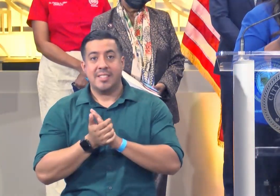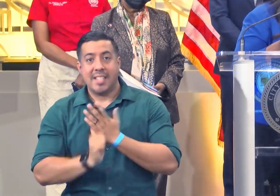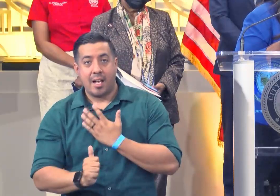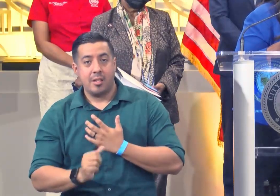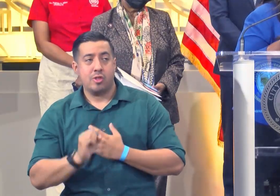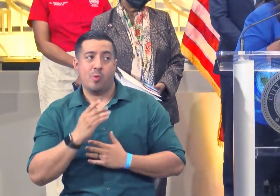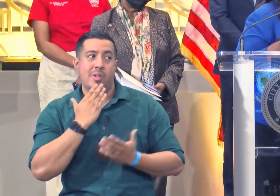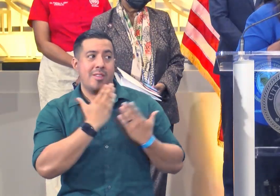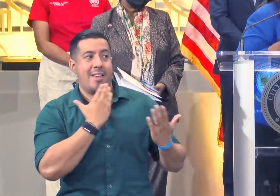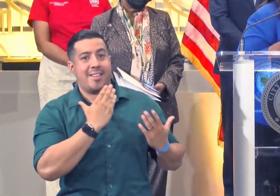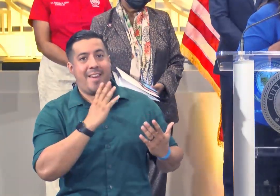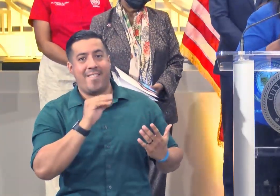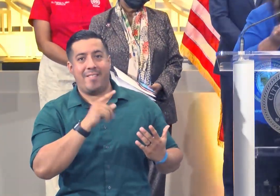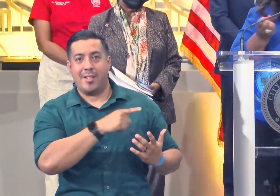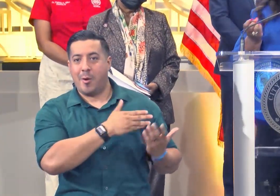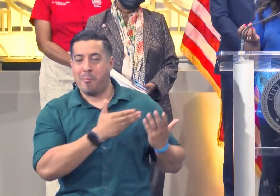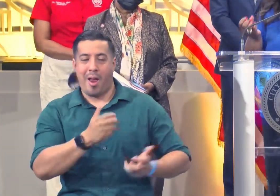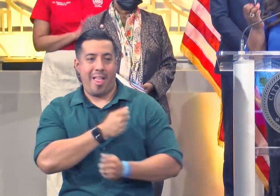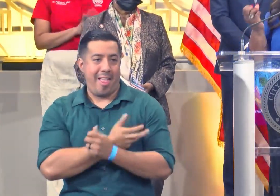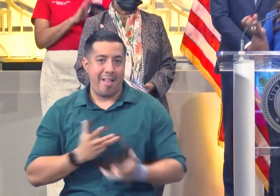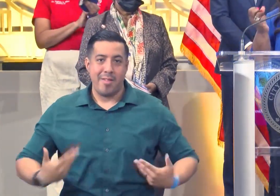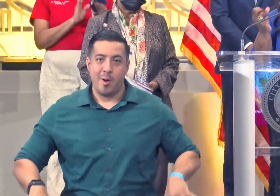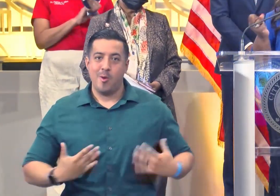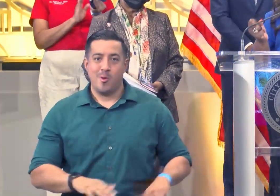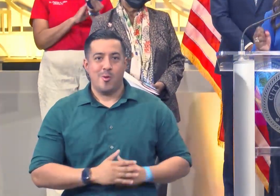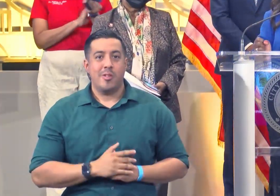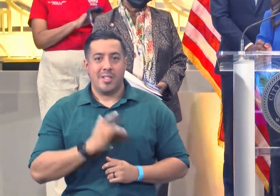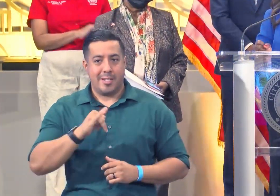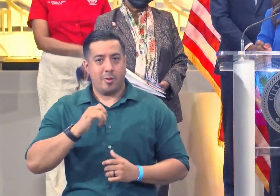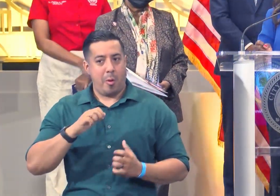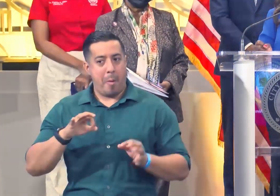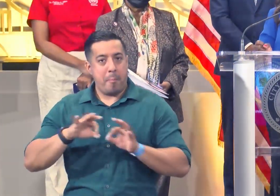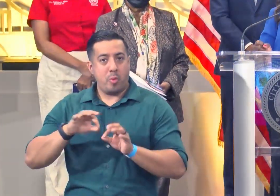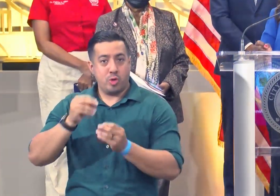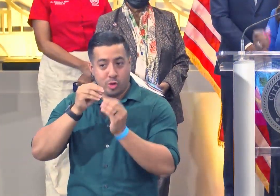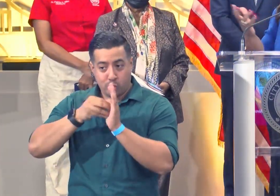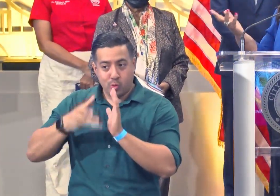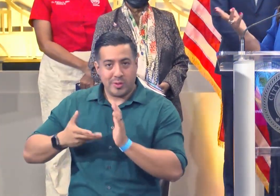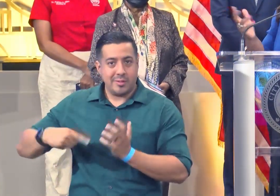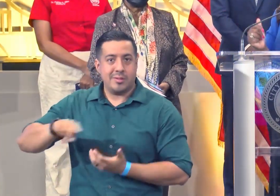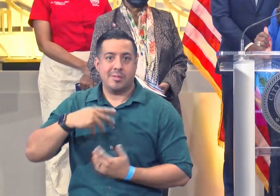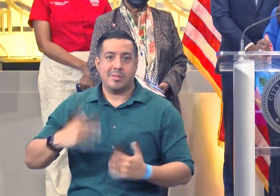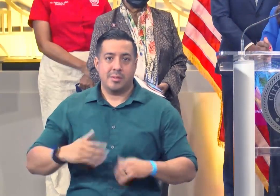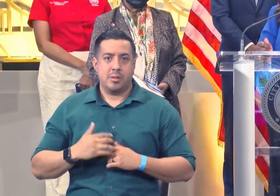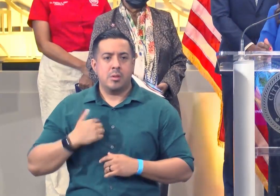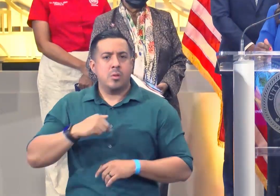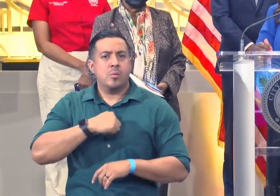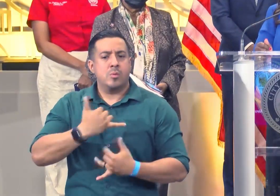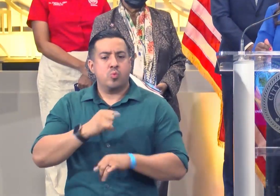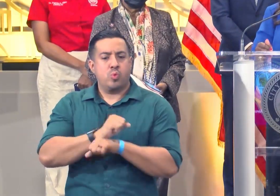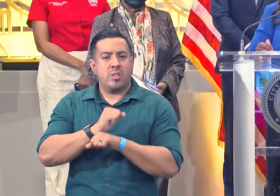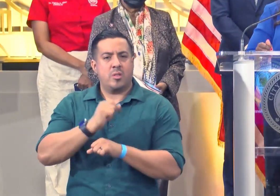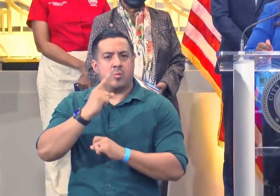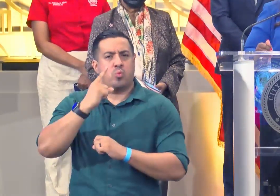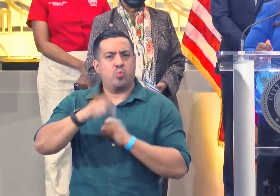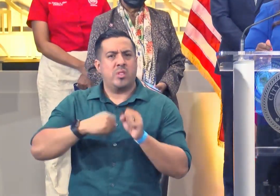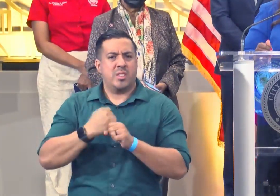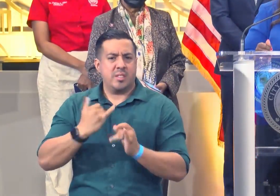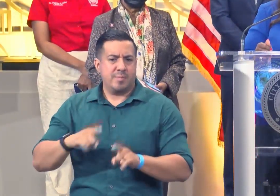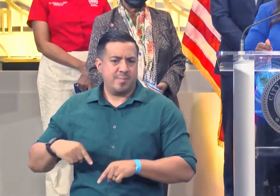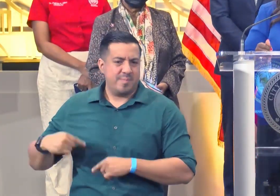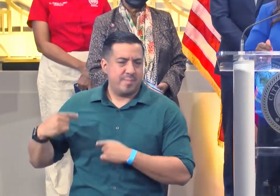time. So thank you, 50, for bringing all of those, okay? Because those are some important students there. And we have been working on this for over a year now. And I know